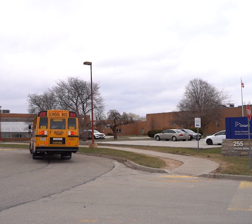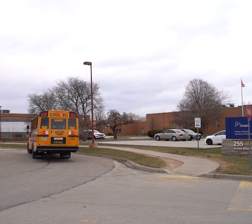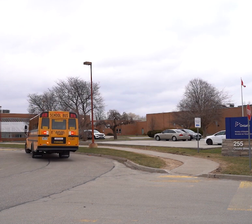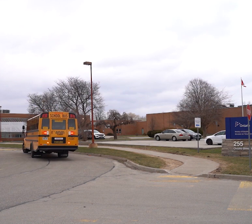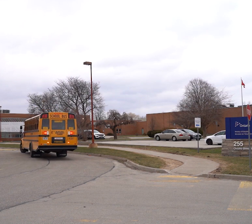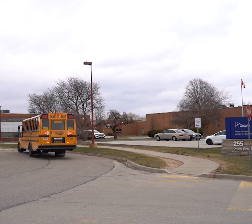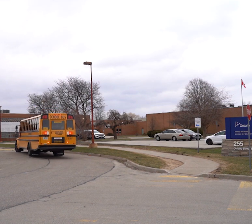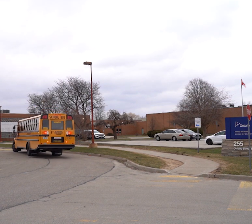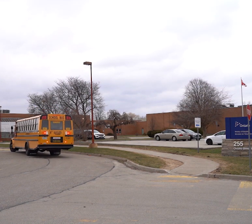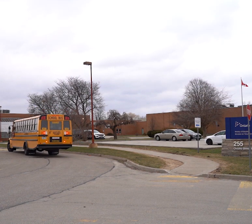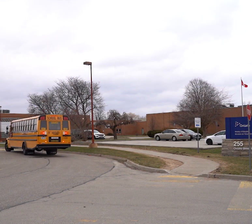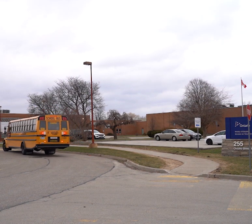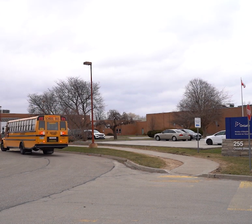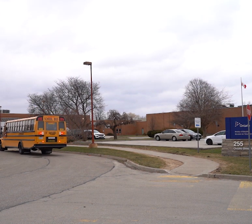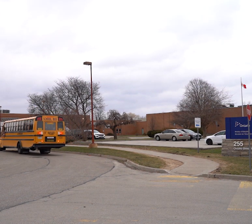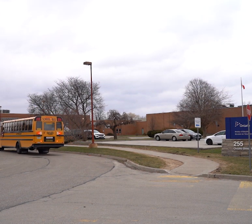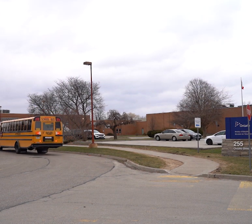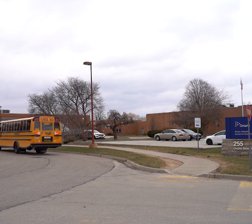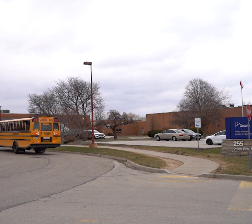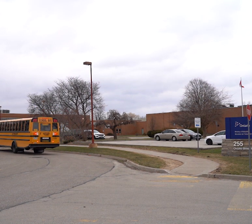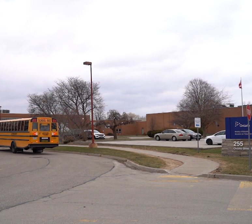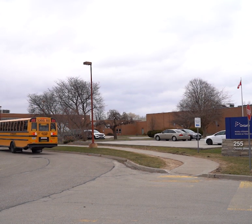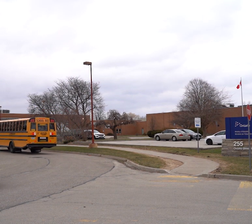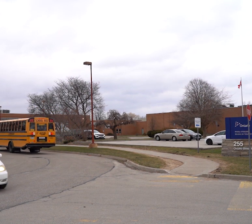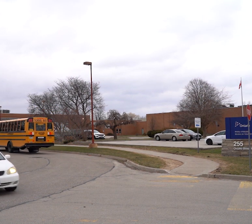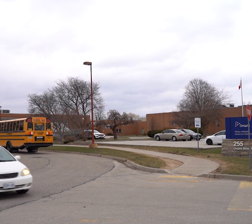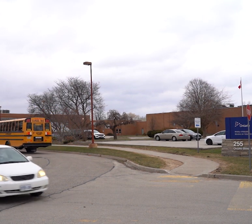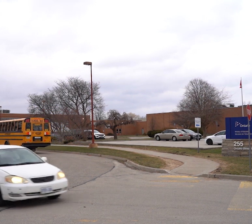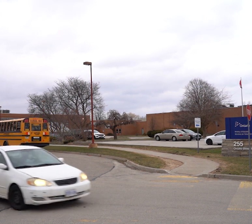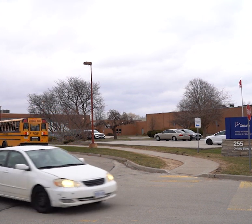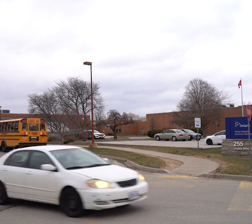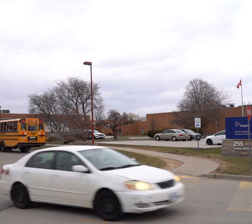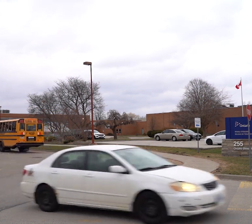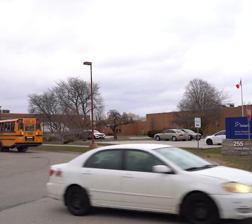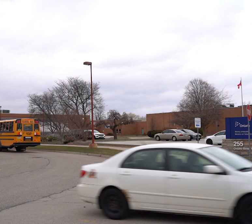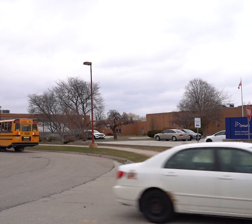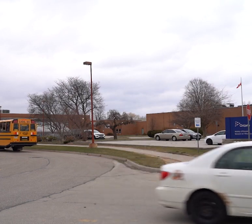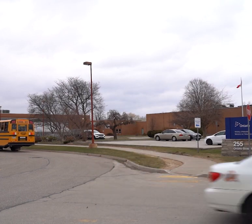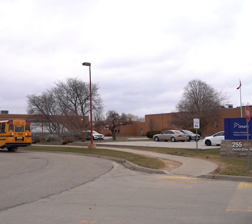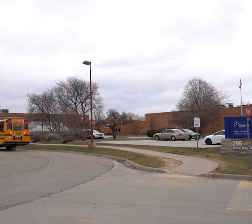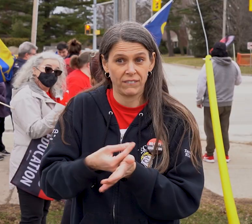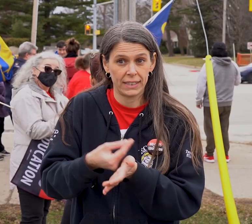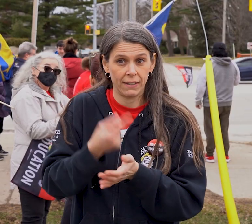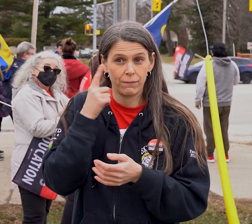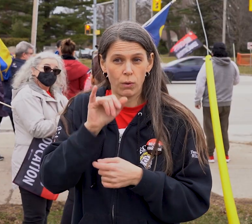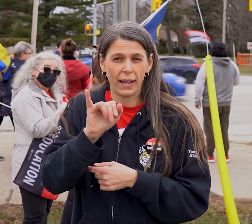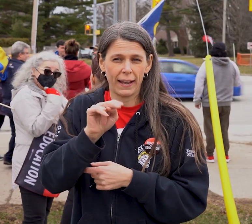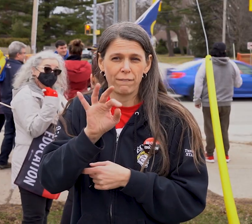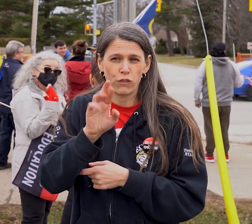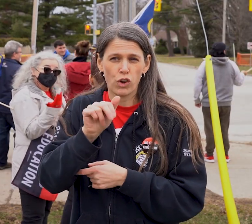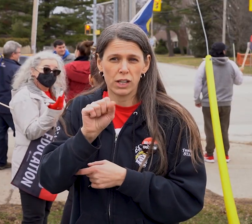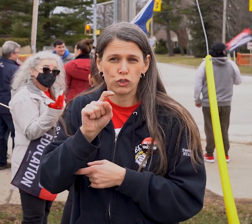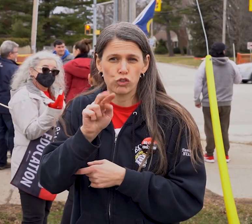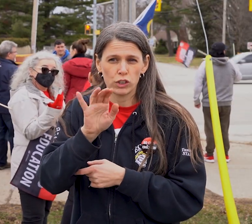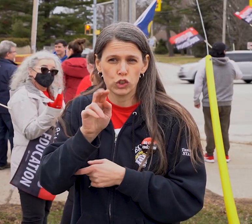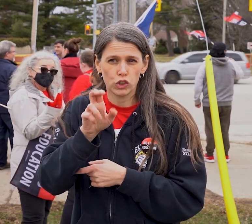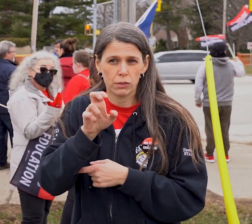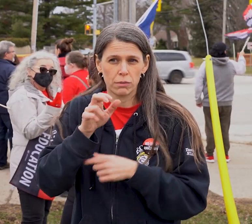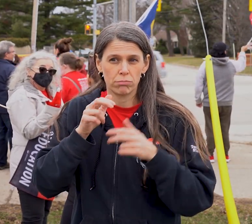Sykes, is the aging infrastructure they say affects their students. The Ford government has reduced the funding